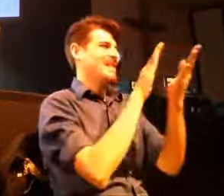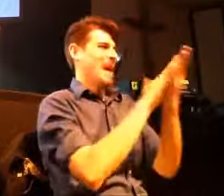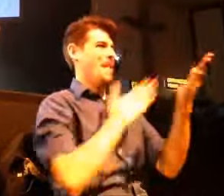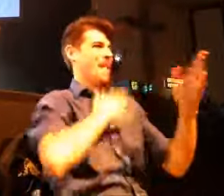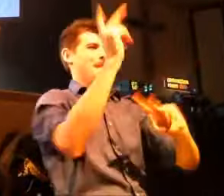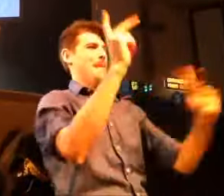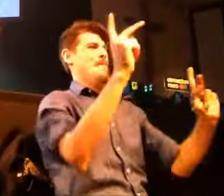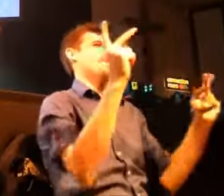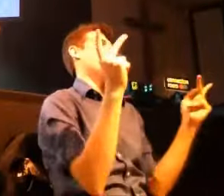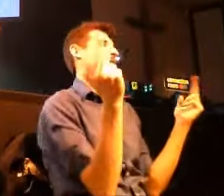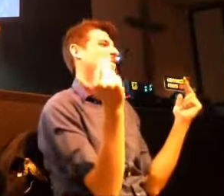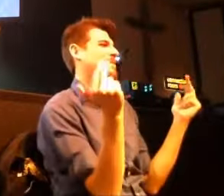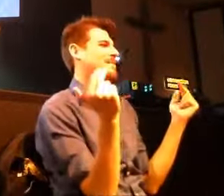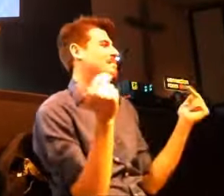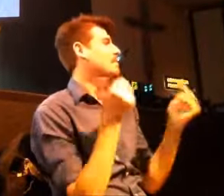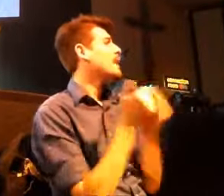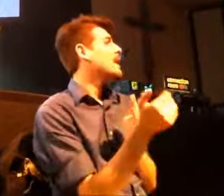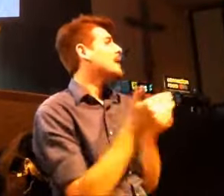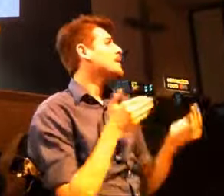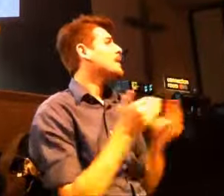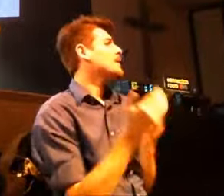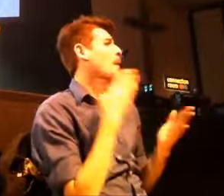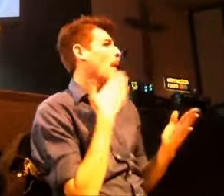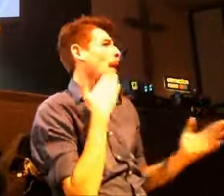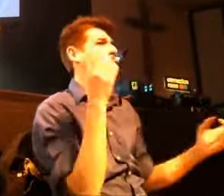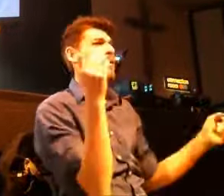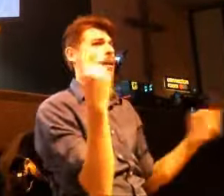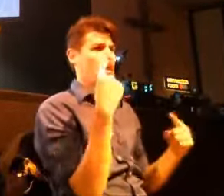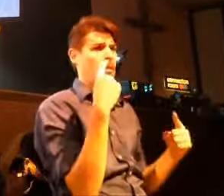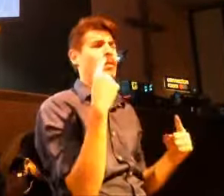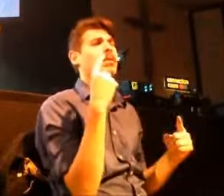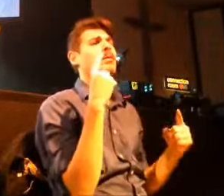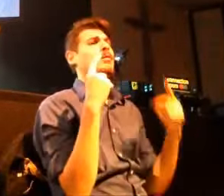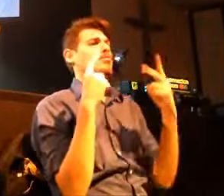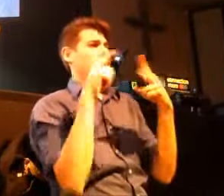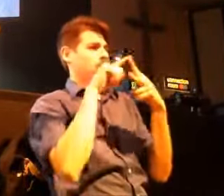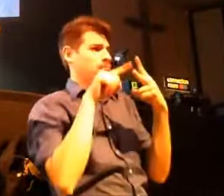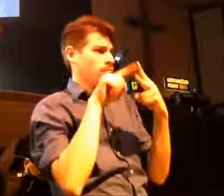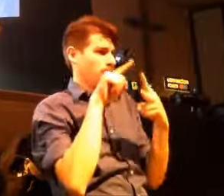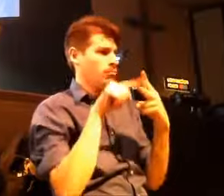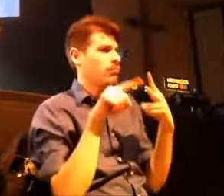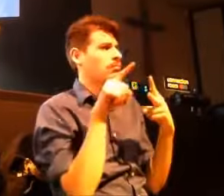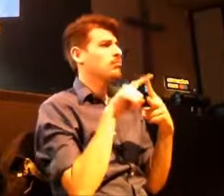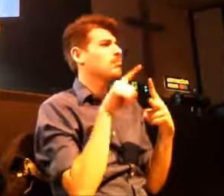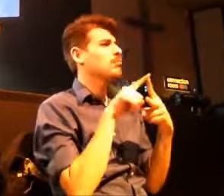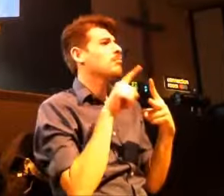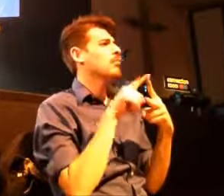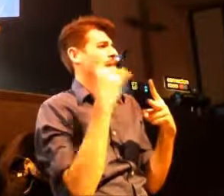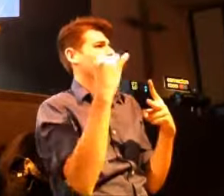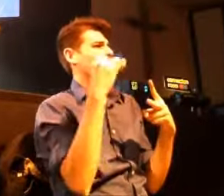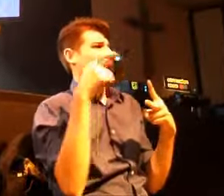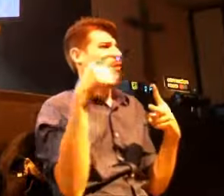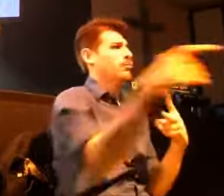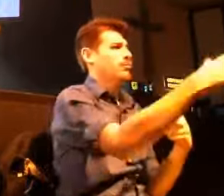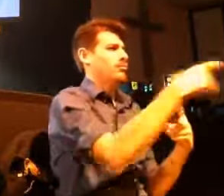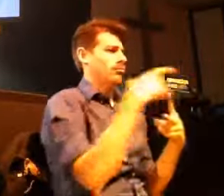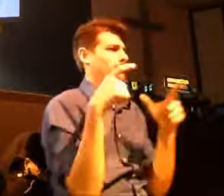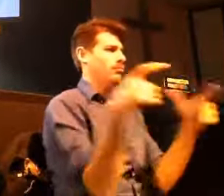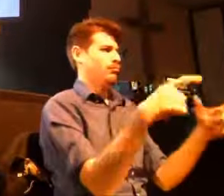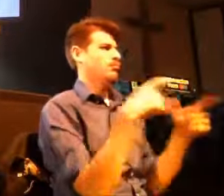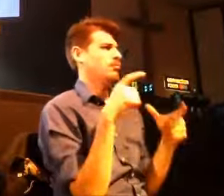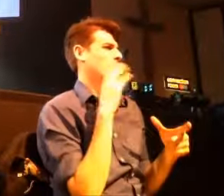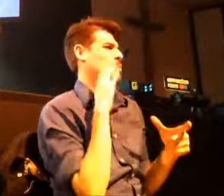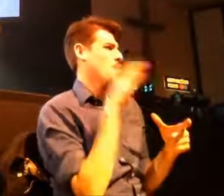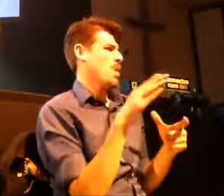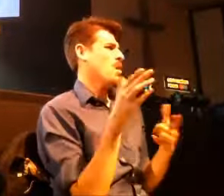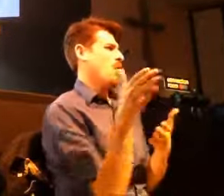You hopefully received or have in your vicinity a blue card. If you are a visitor, a first or second time visitor, we'd love to have you fill those out. They